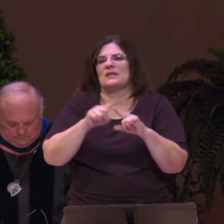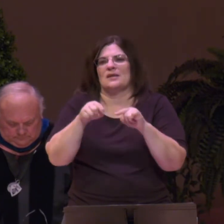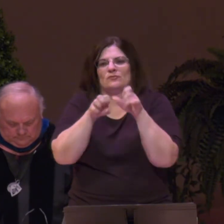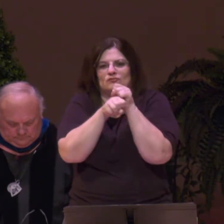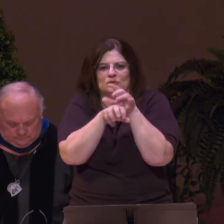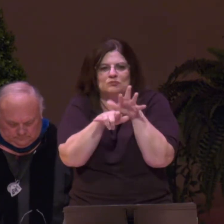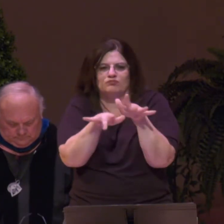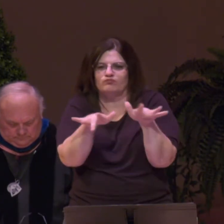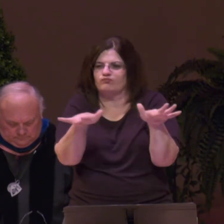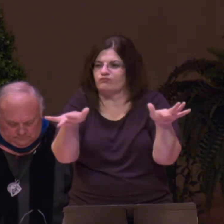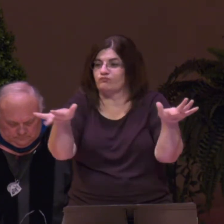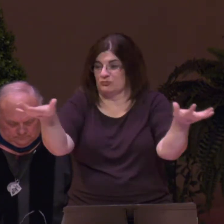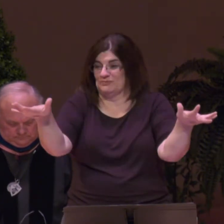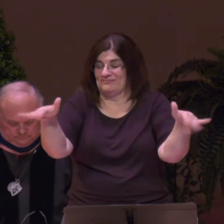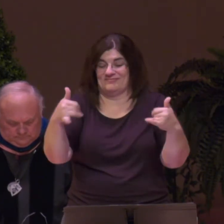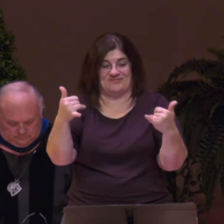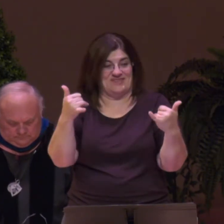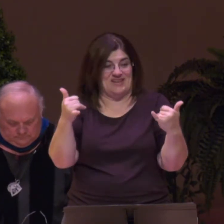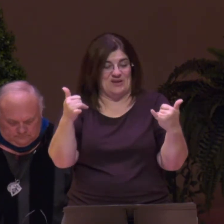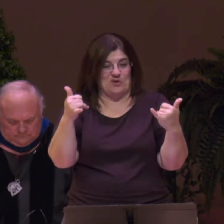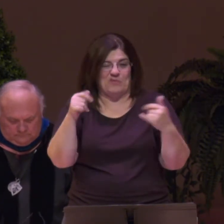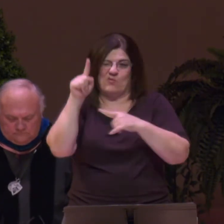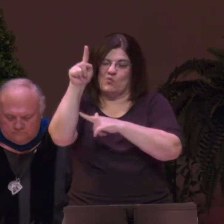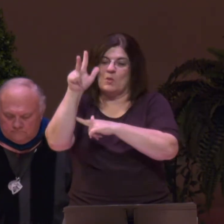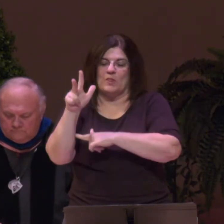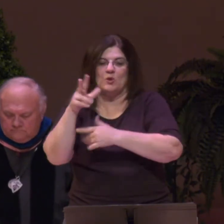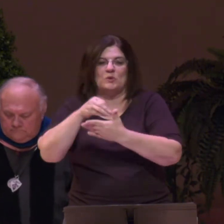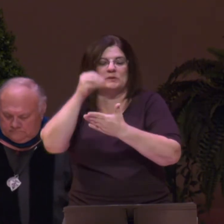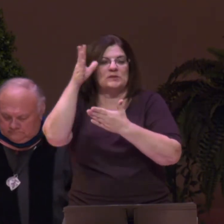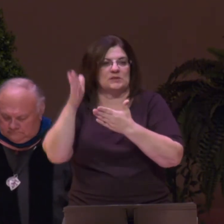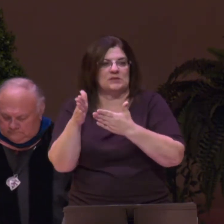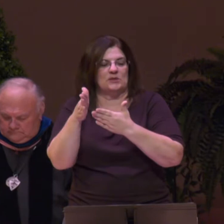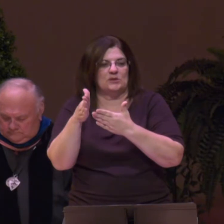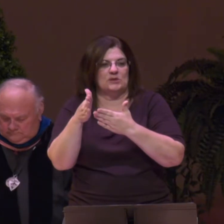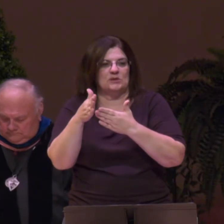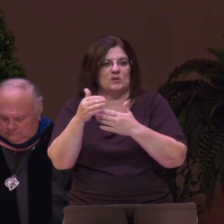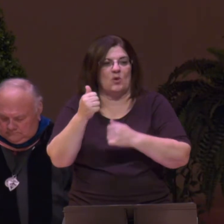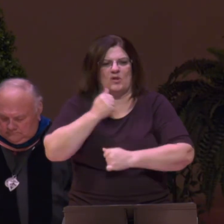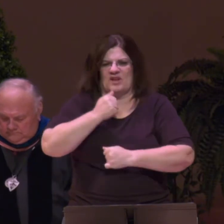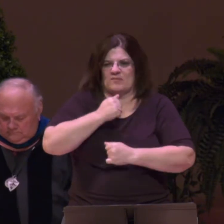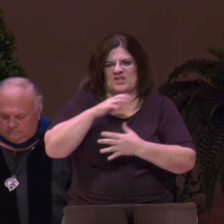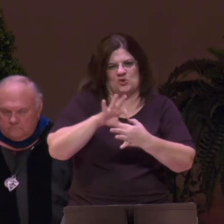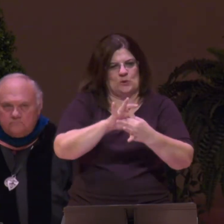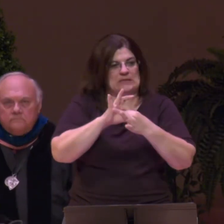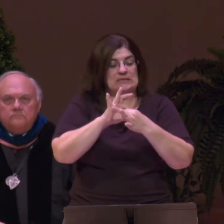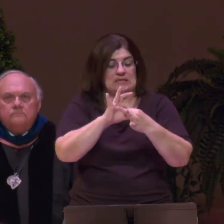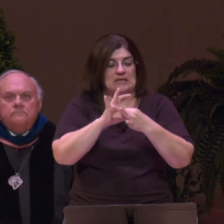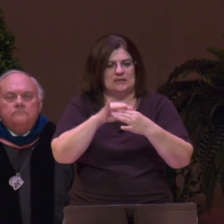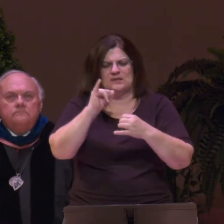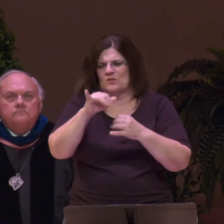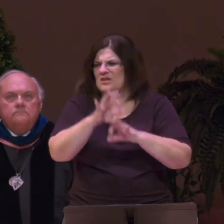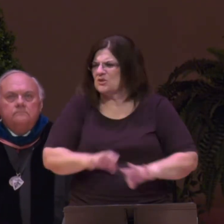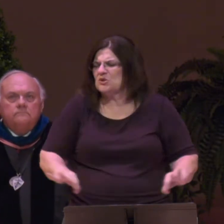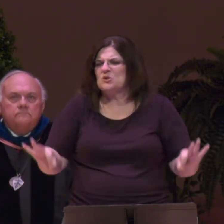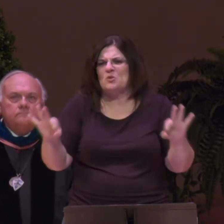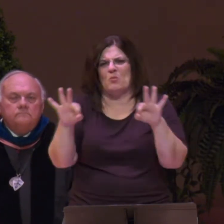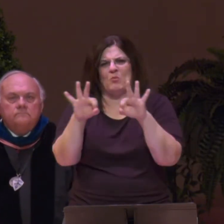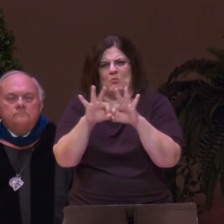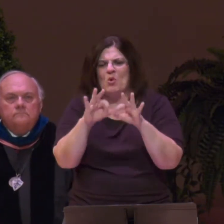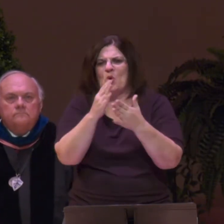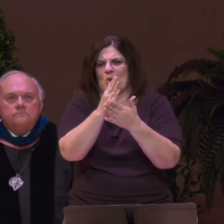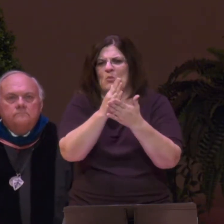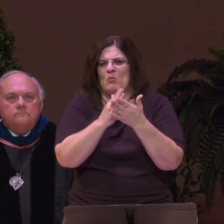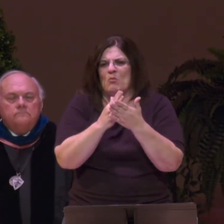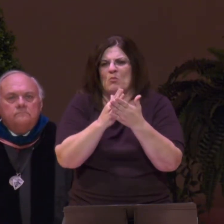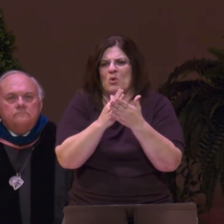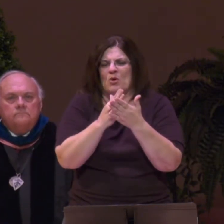a third of our students are military connected. So the military is a very, very important part of our constituency